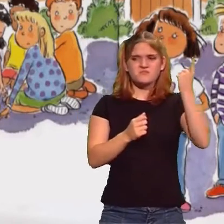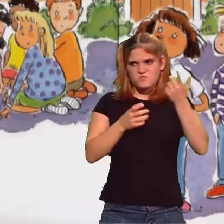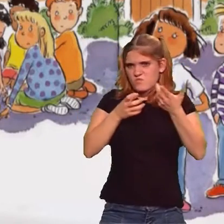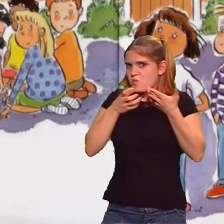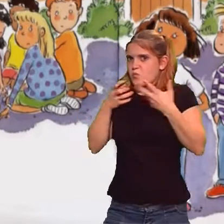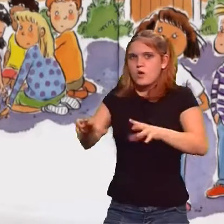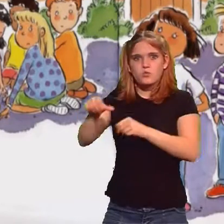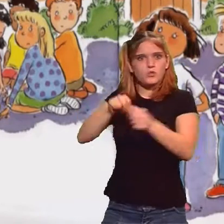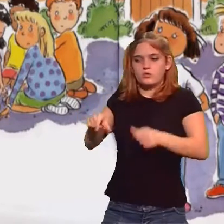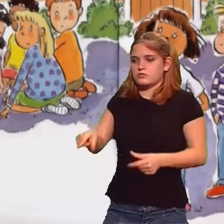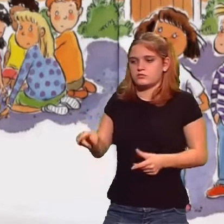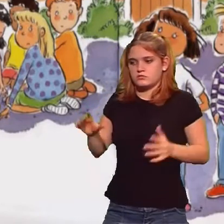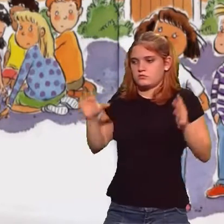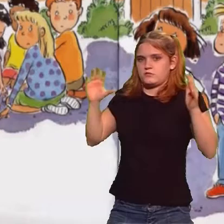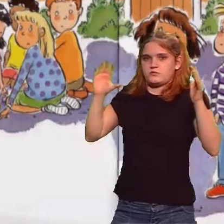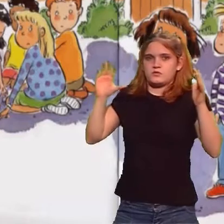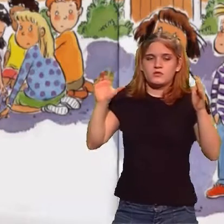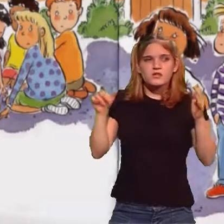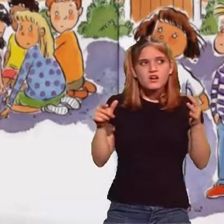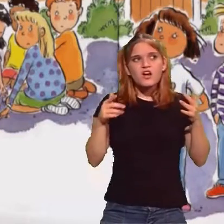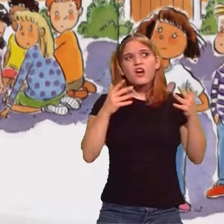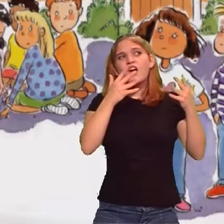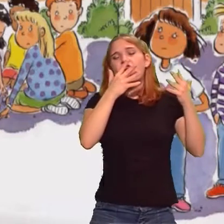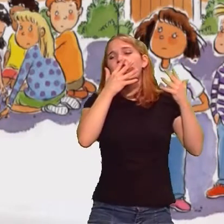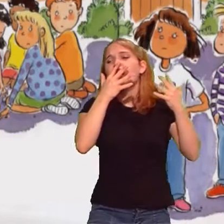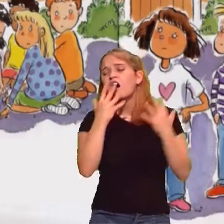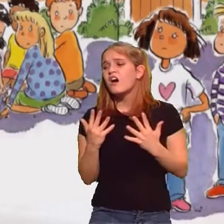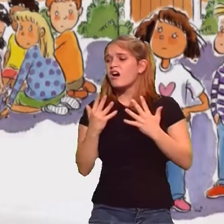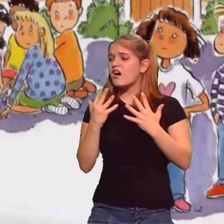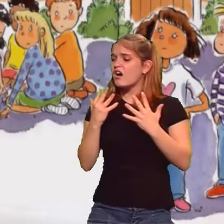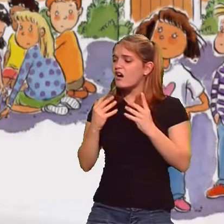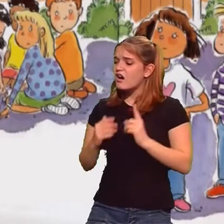And no one wanted to play with Kate. And she was sad.